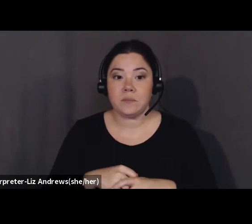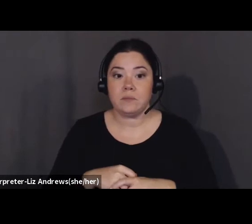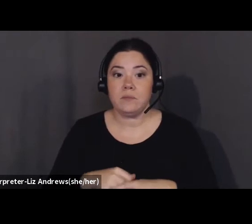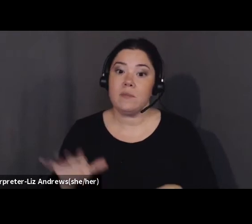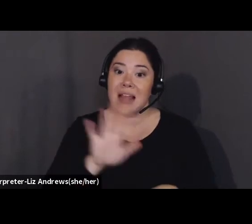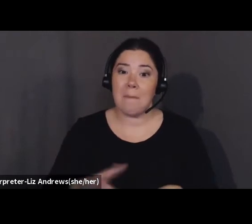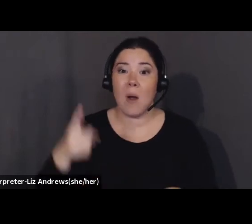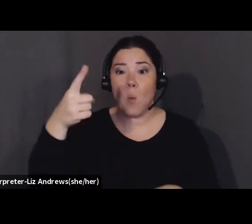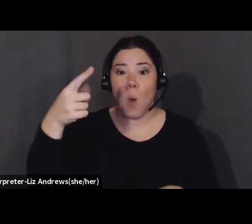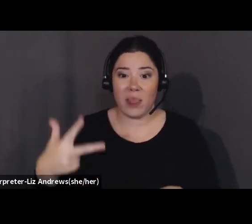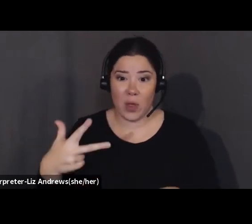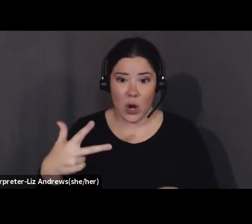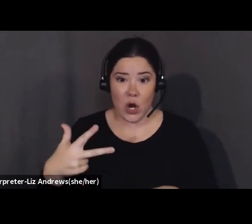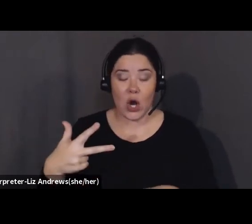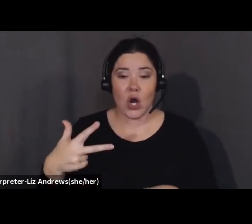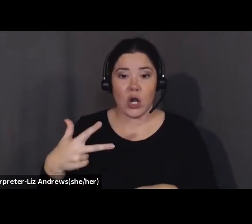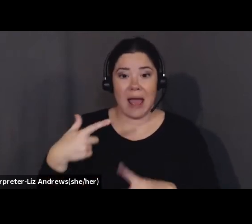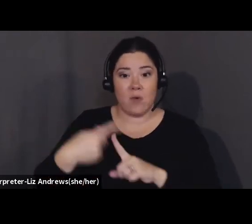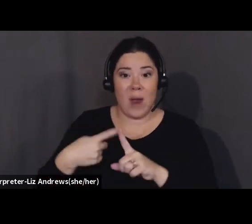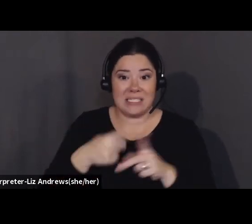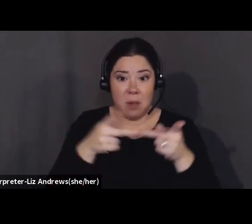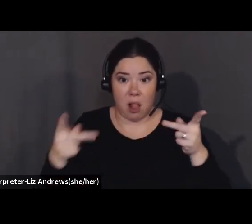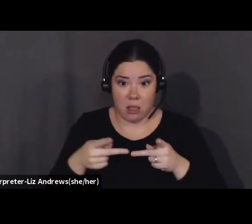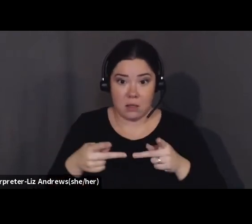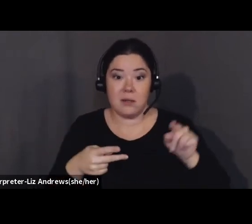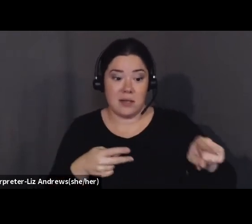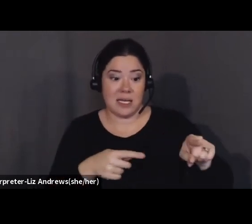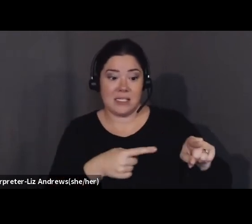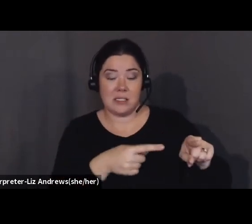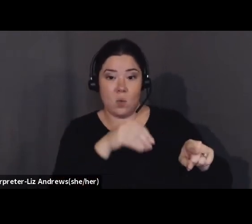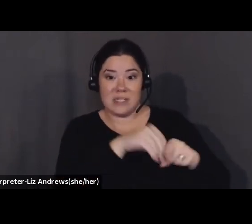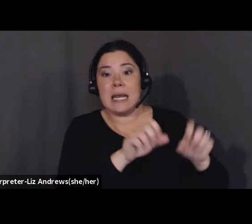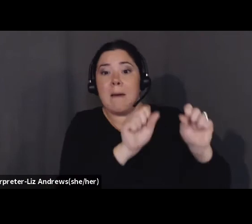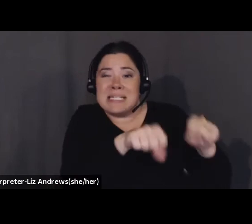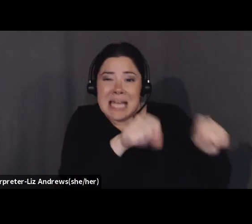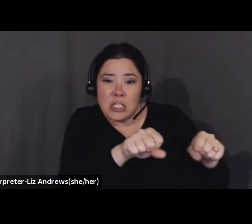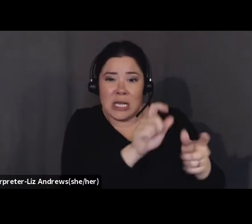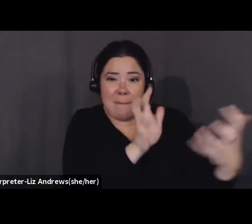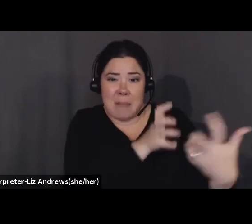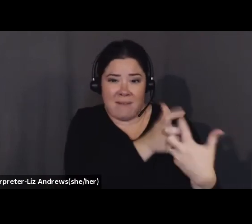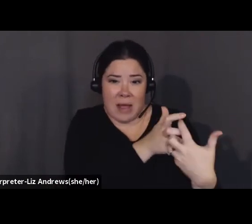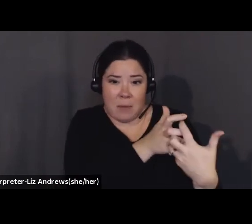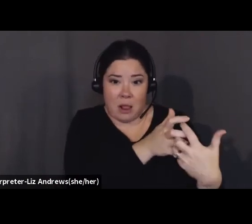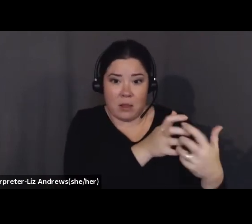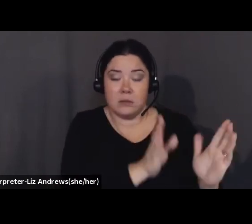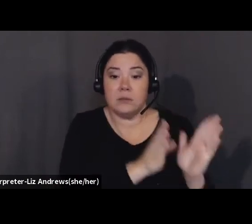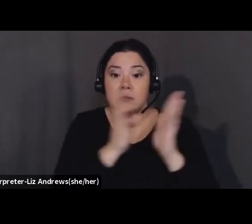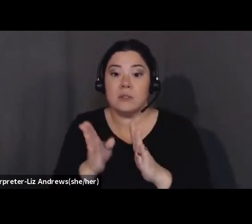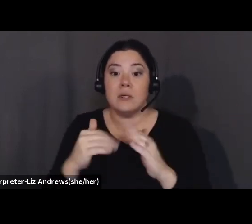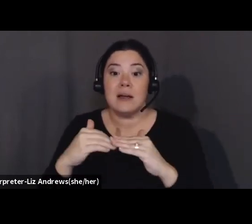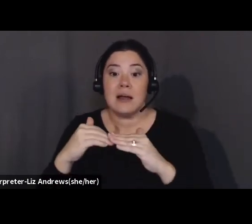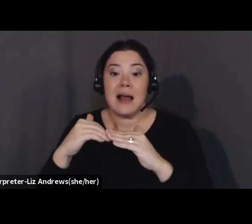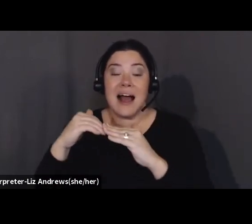country fell into the potentially modifiable category. Less than 5%